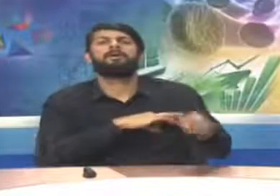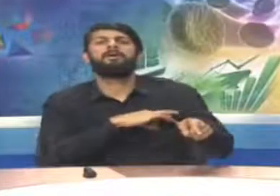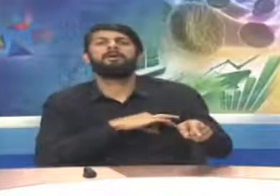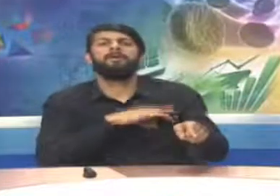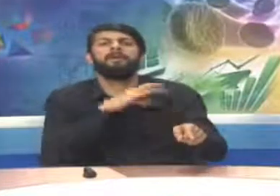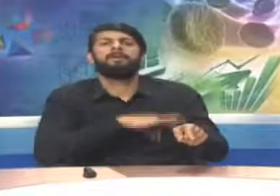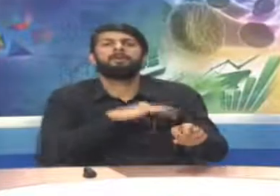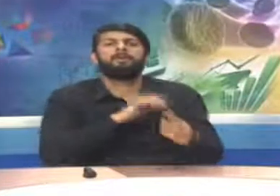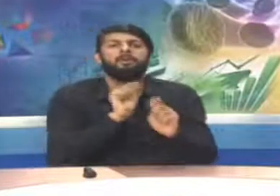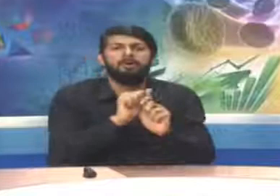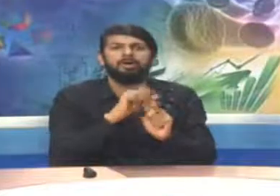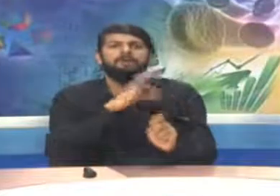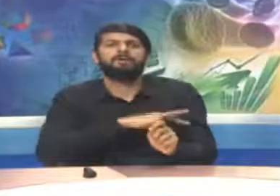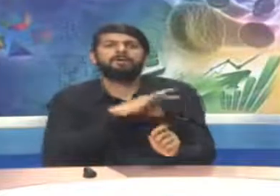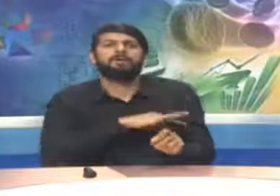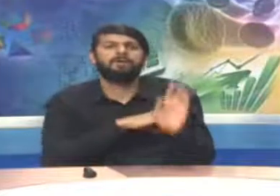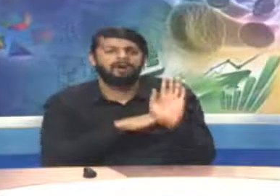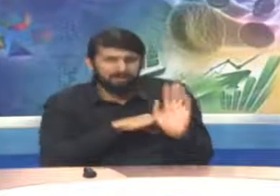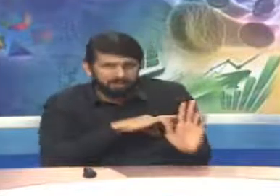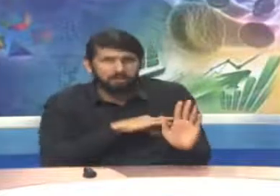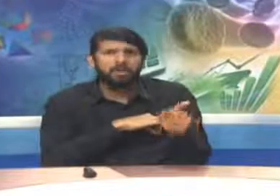capitalists thrive.